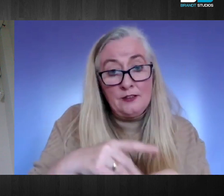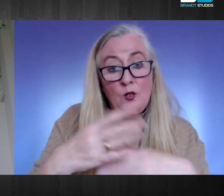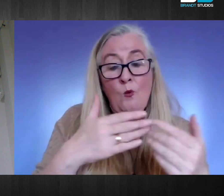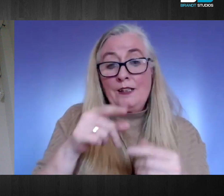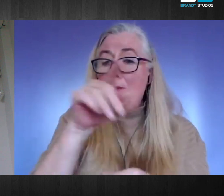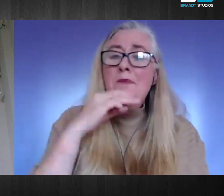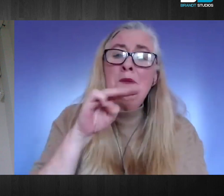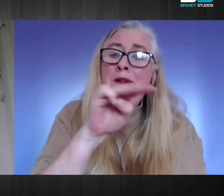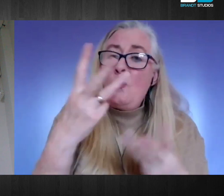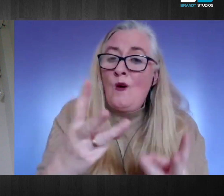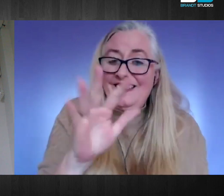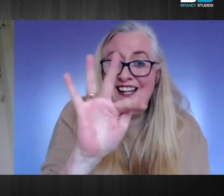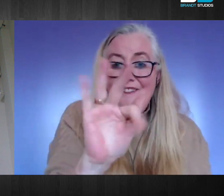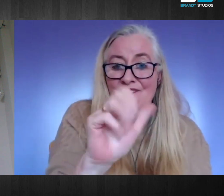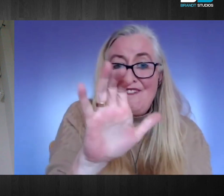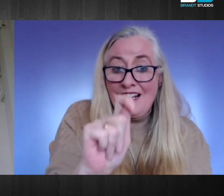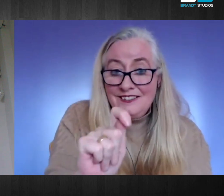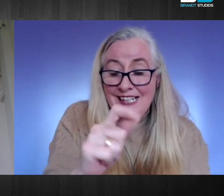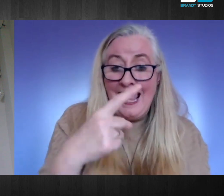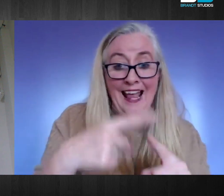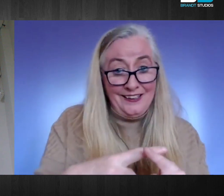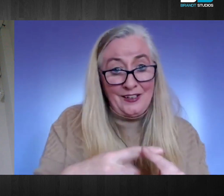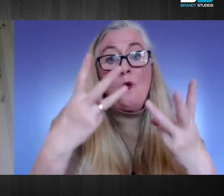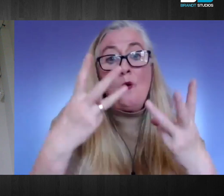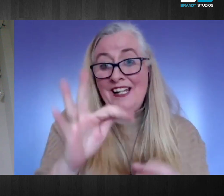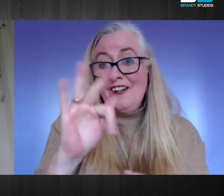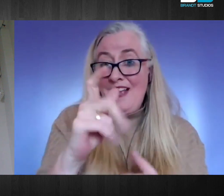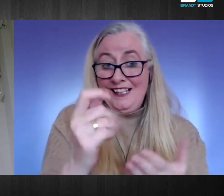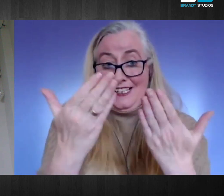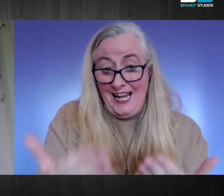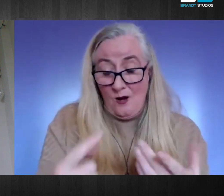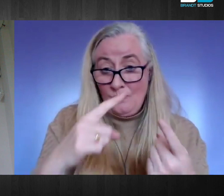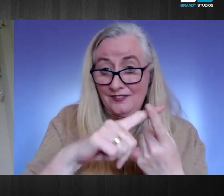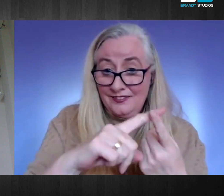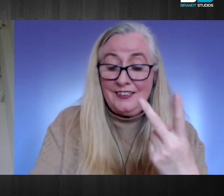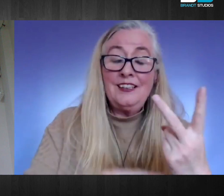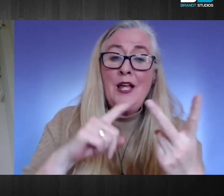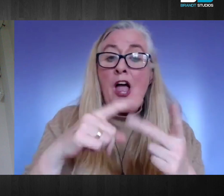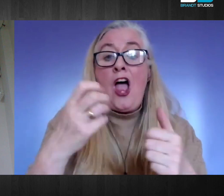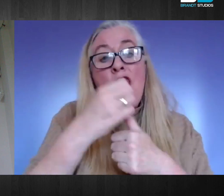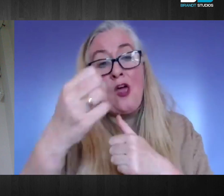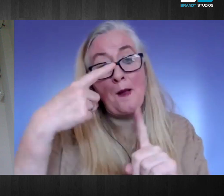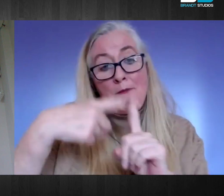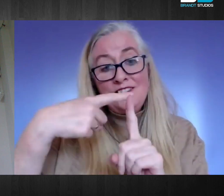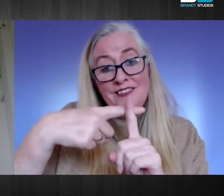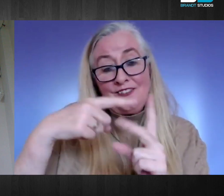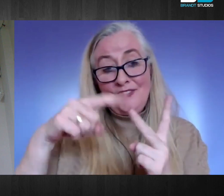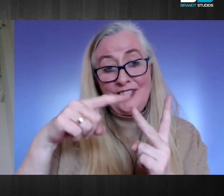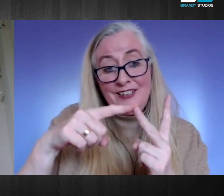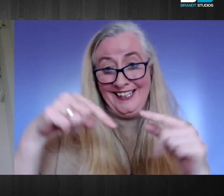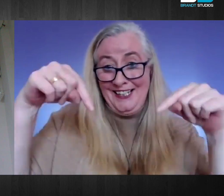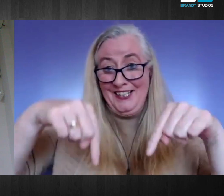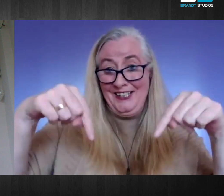now. The other really positive thing is that I'm here this evening, and that